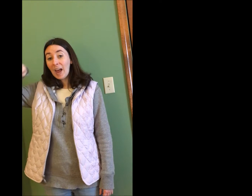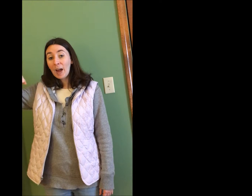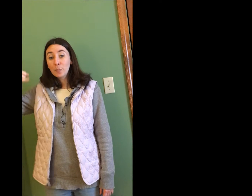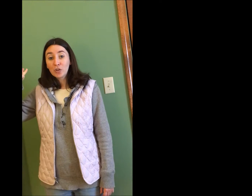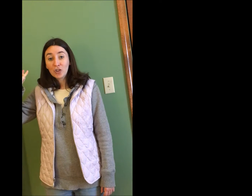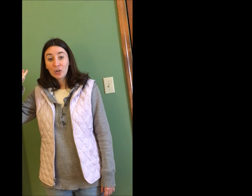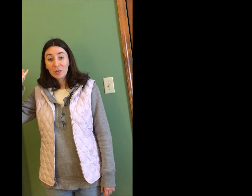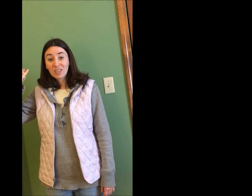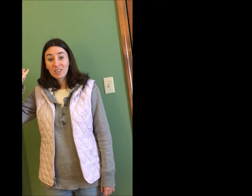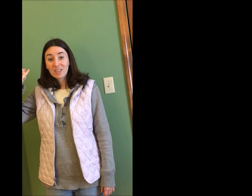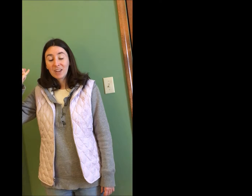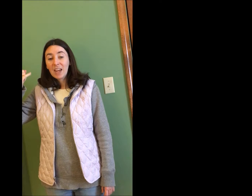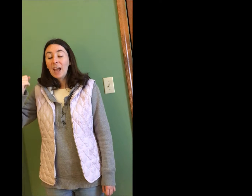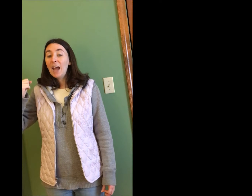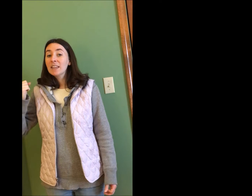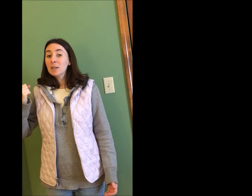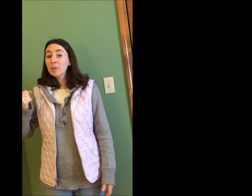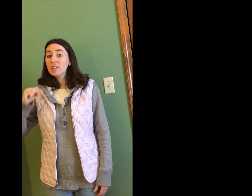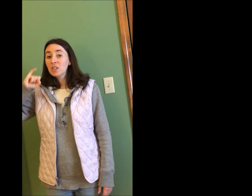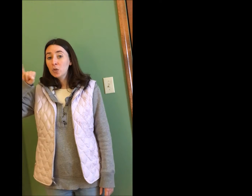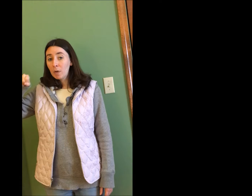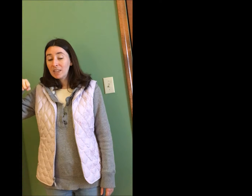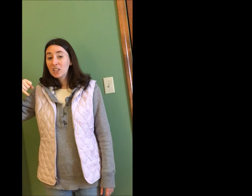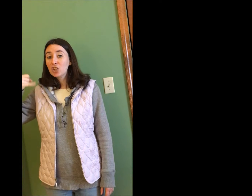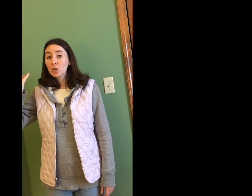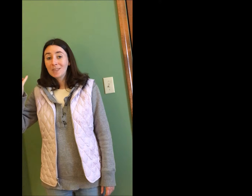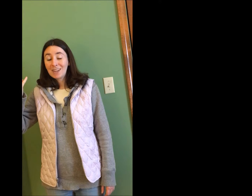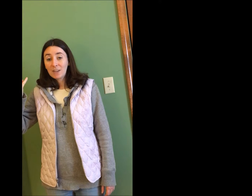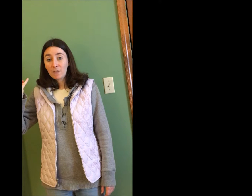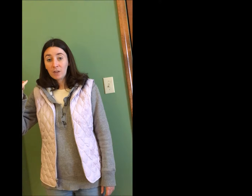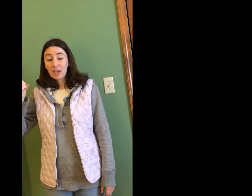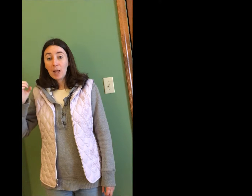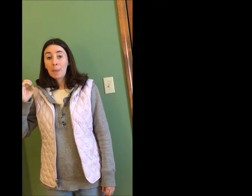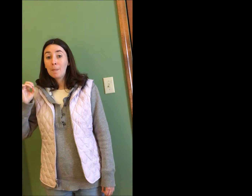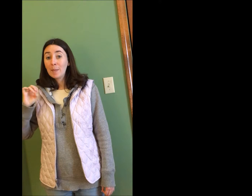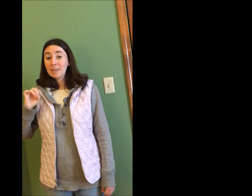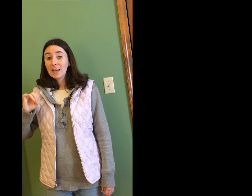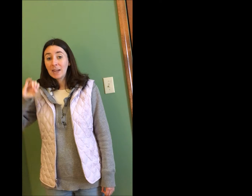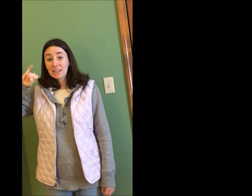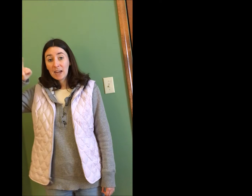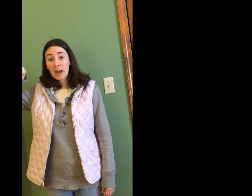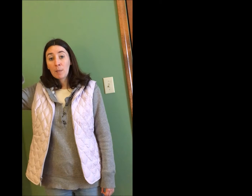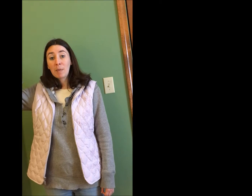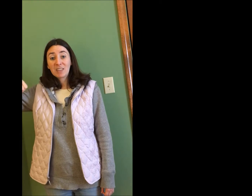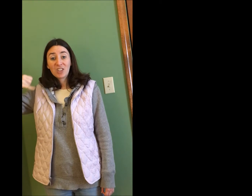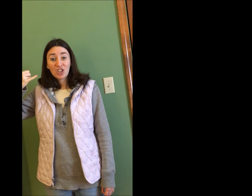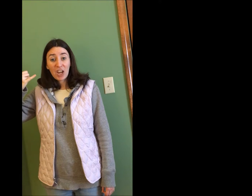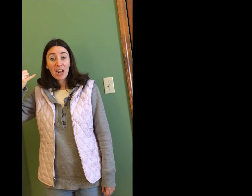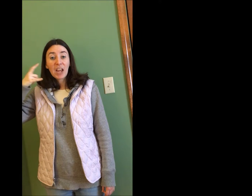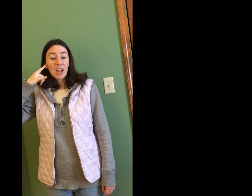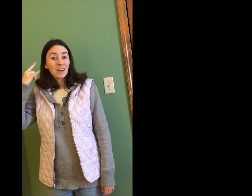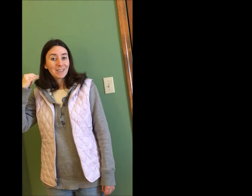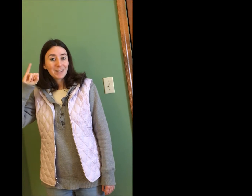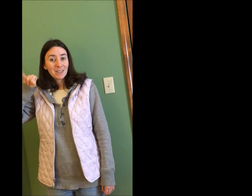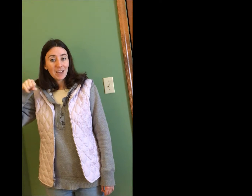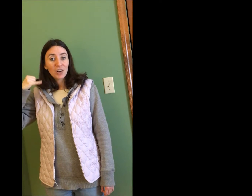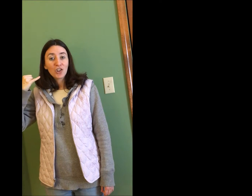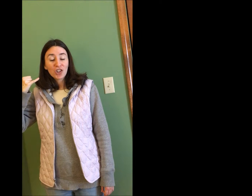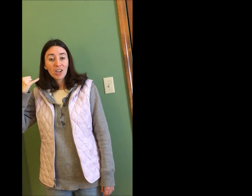apple juice. And some places you might see juice signed differently. Baby signing time makes the J next to the side of your cheek.